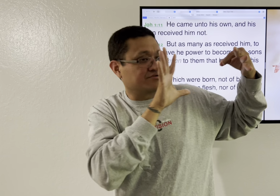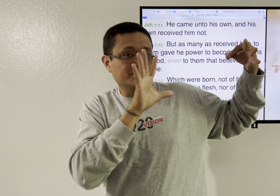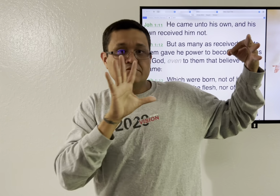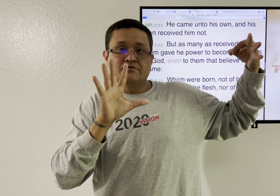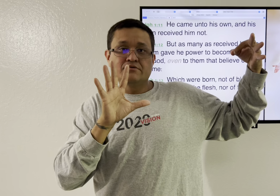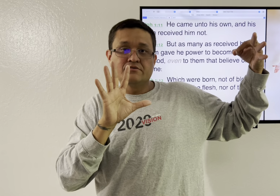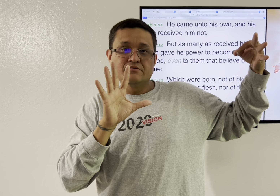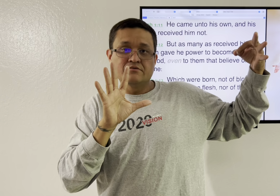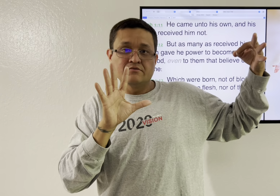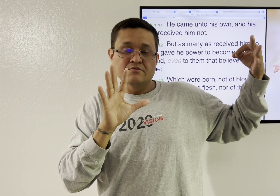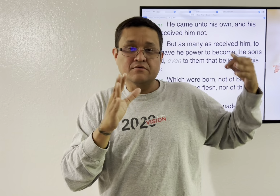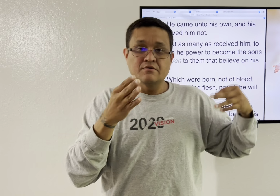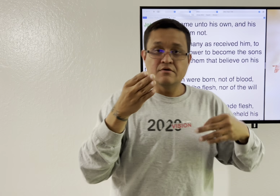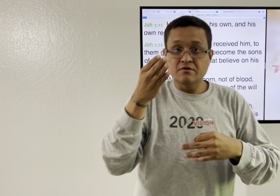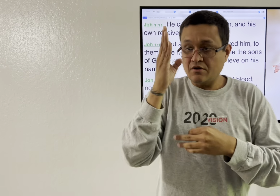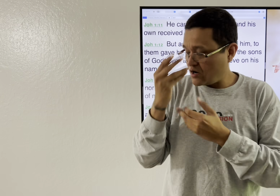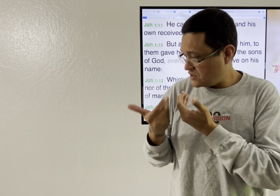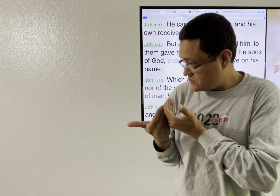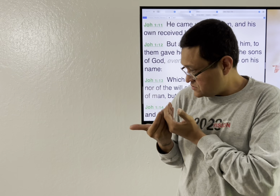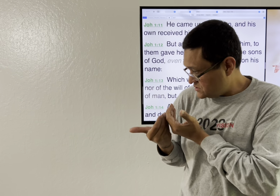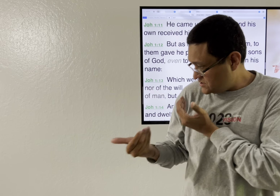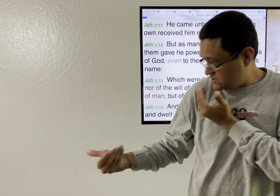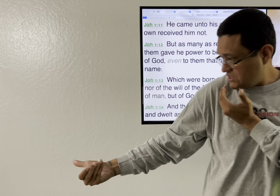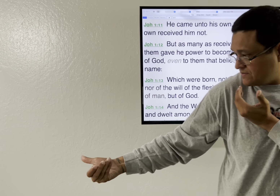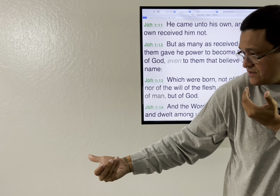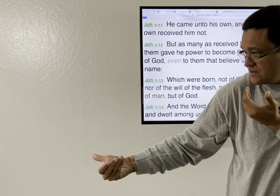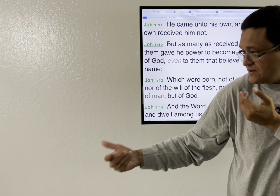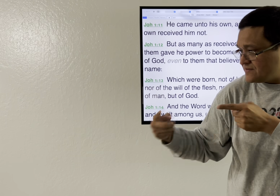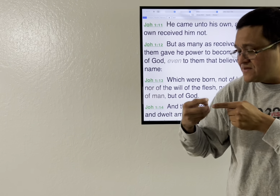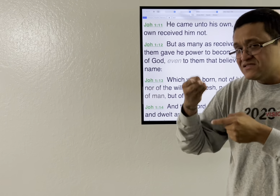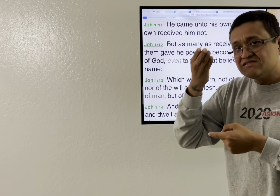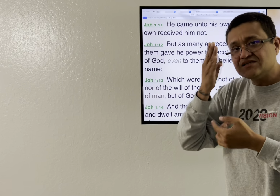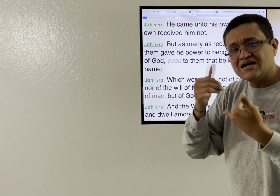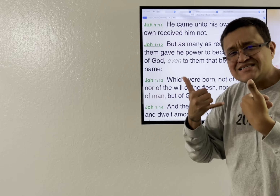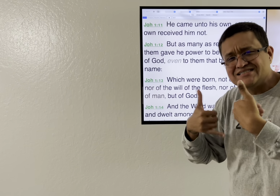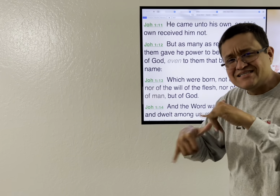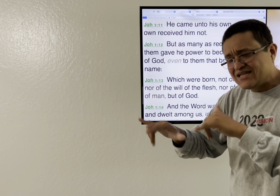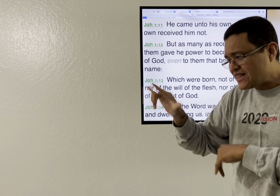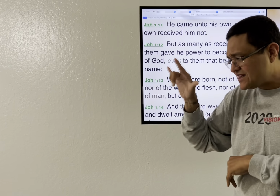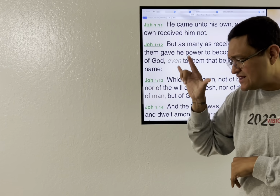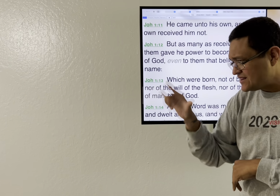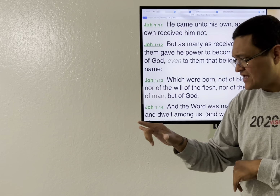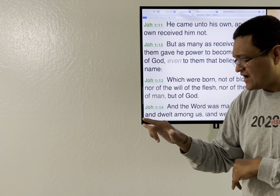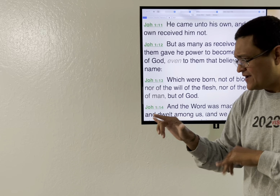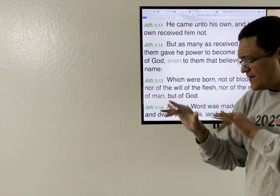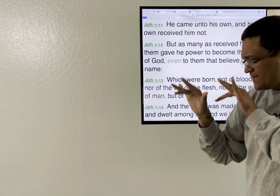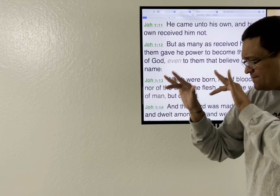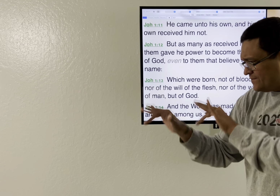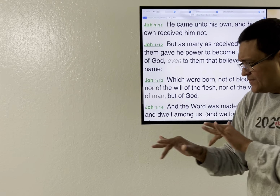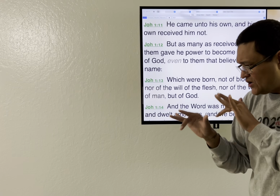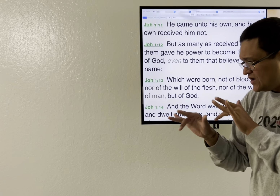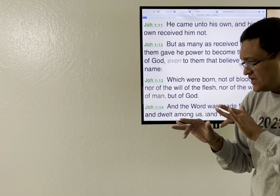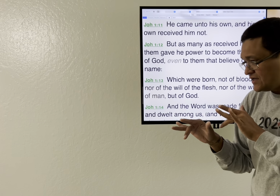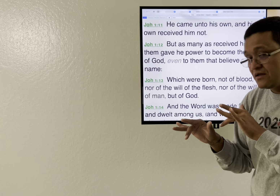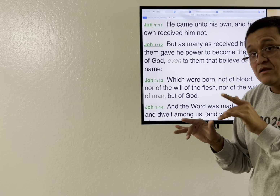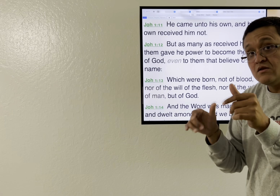But you realize that some decide to go ahead their separate ways to live in sin. And he still loves them and has